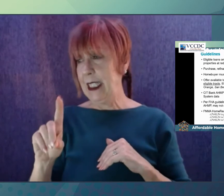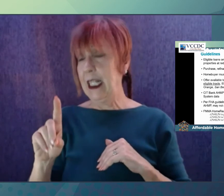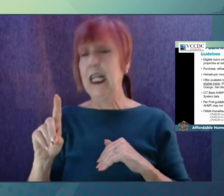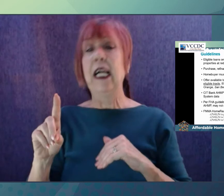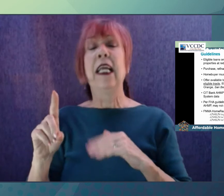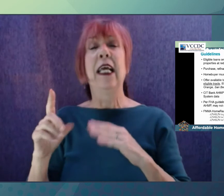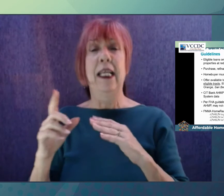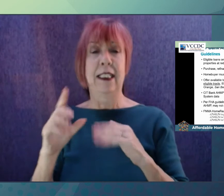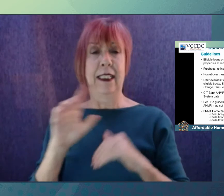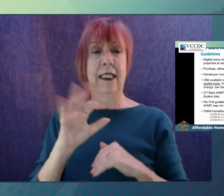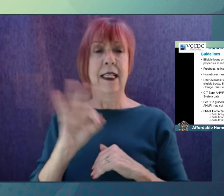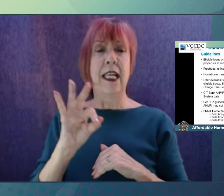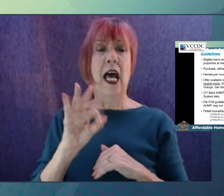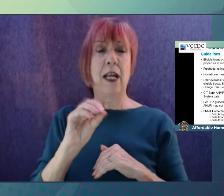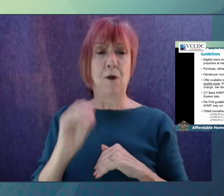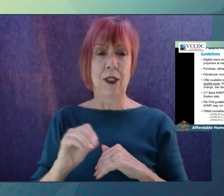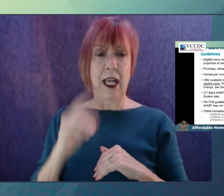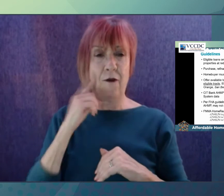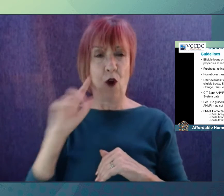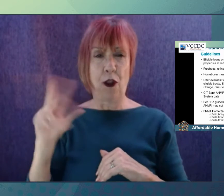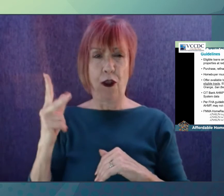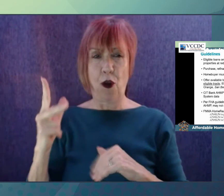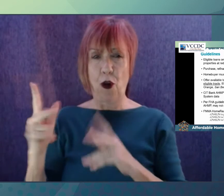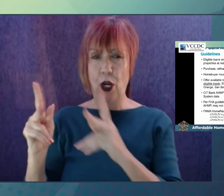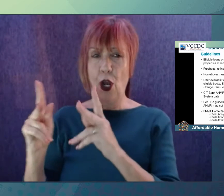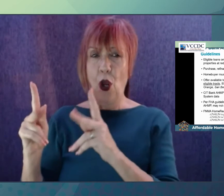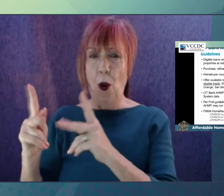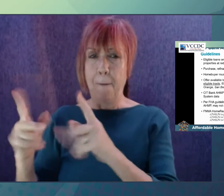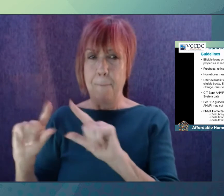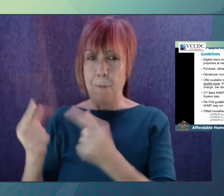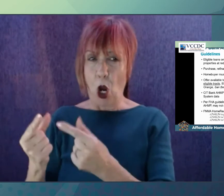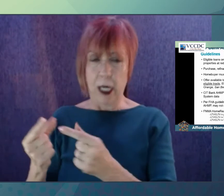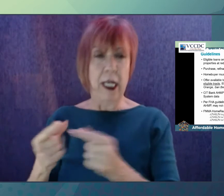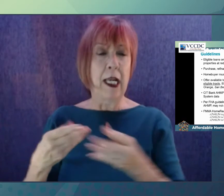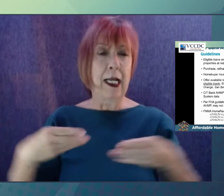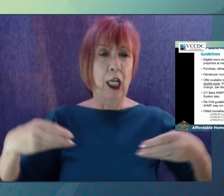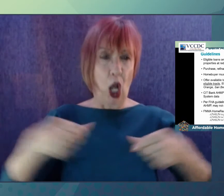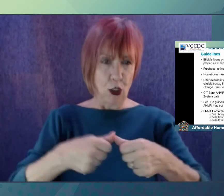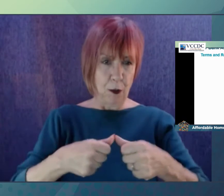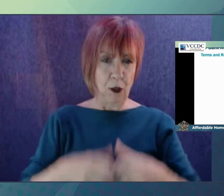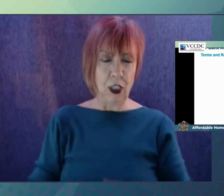limit is 9% for third-party contributions. Next slide.